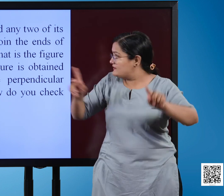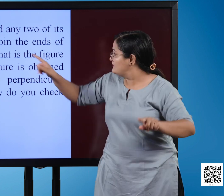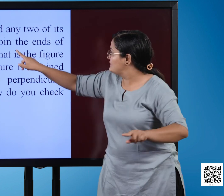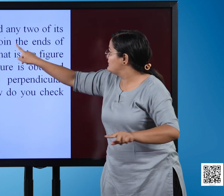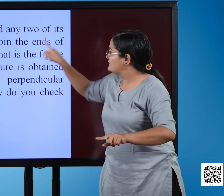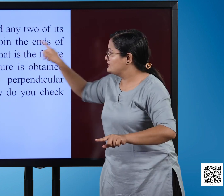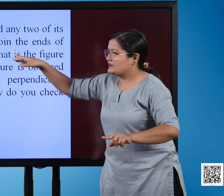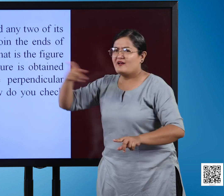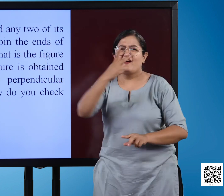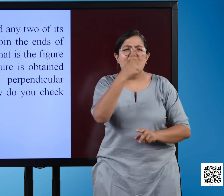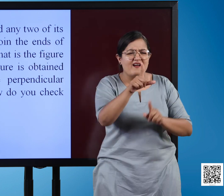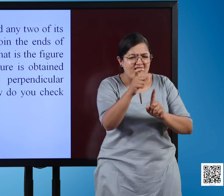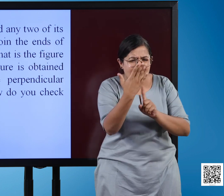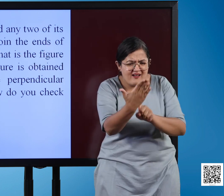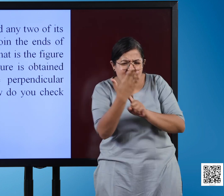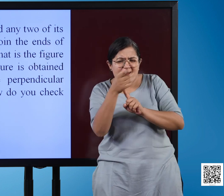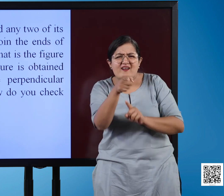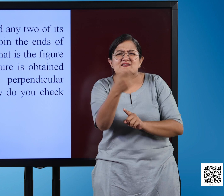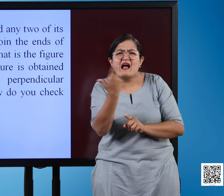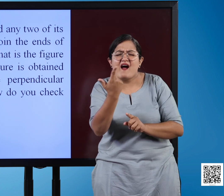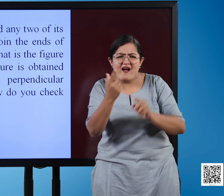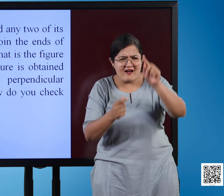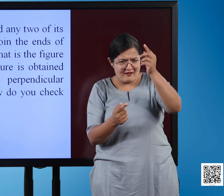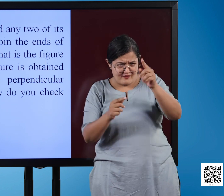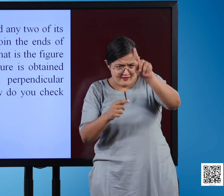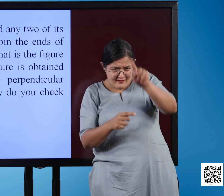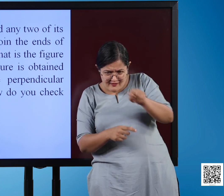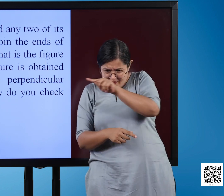'If you join the ends of these diameters, what is the figure obtained?